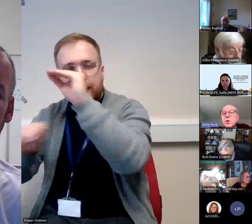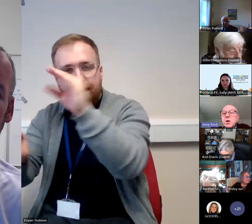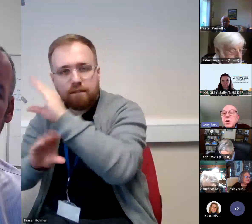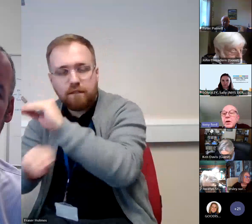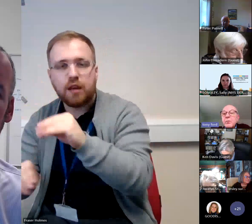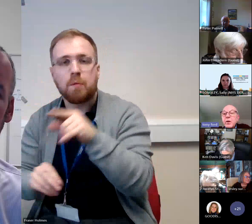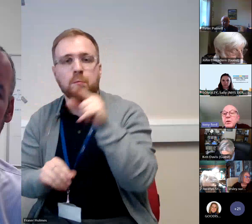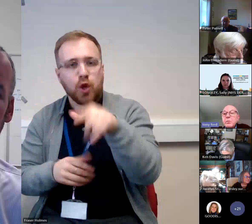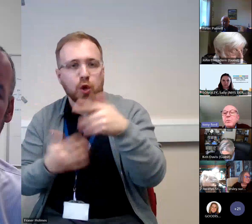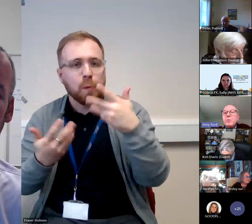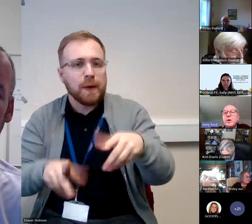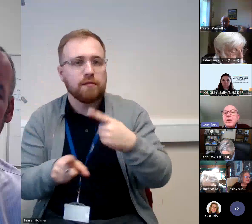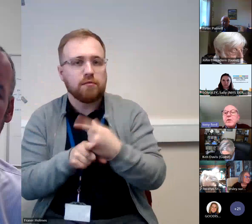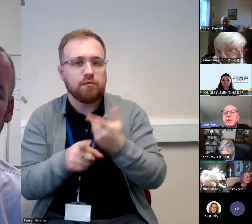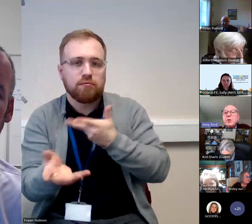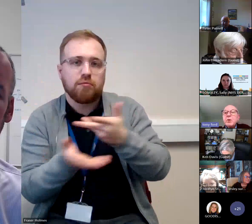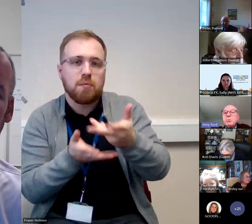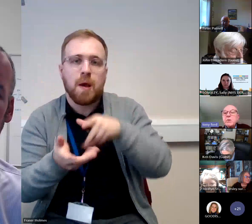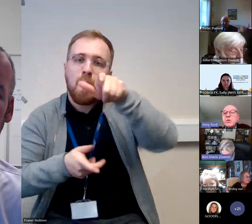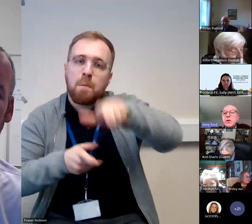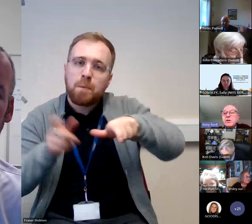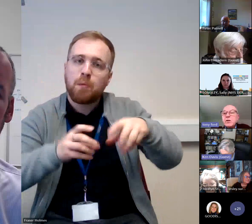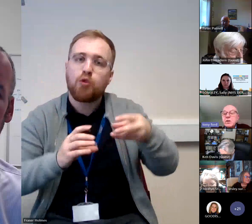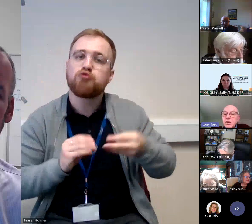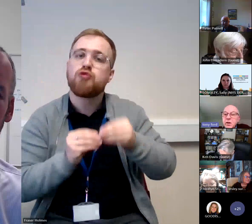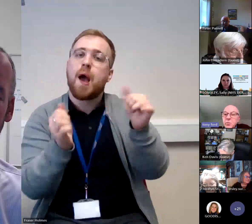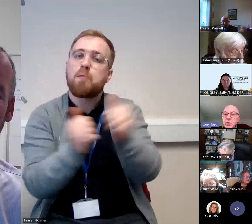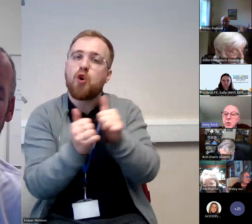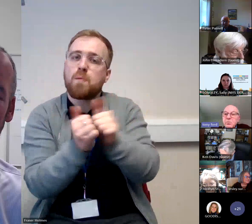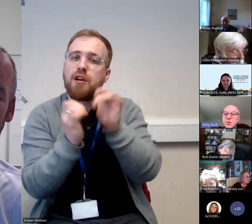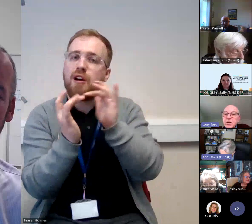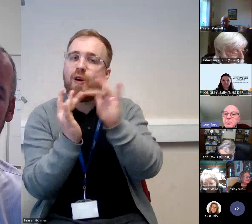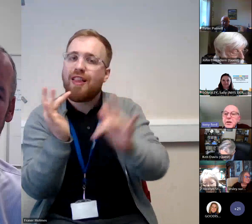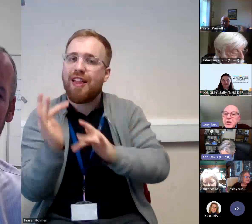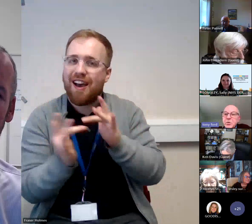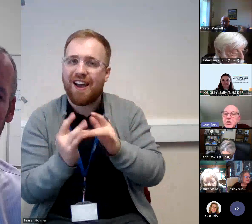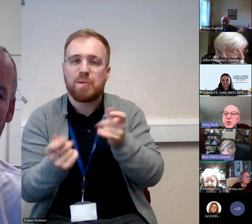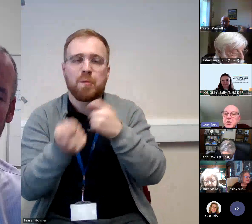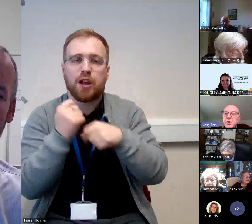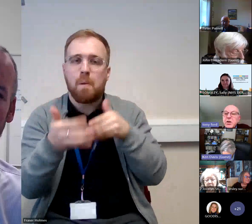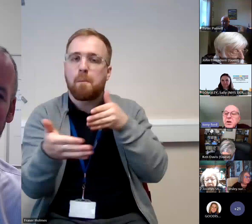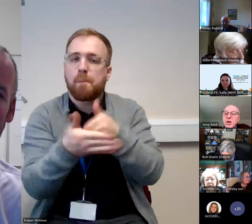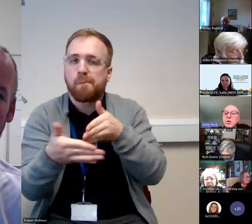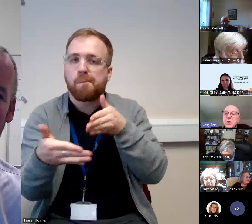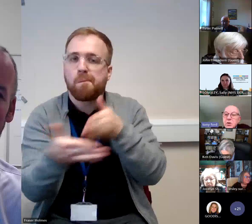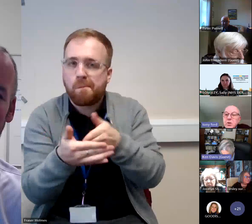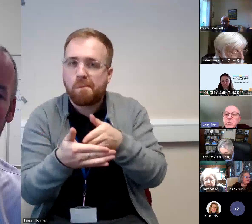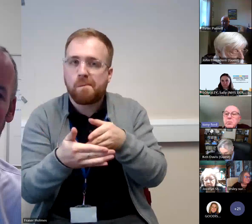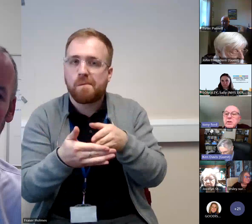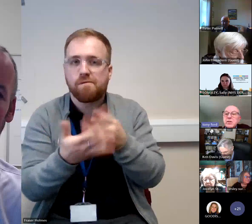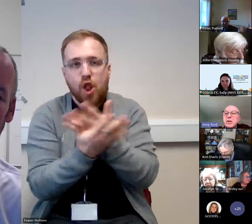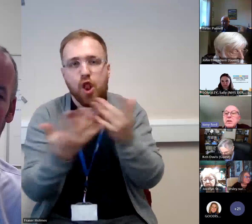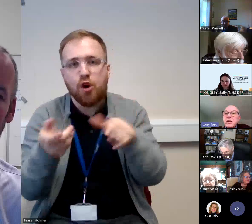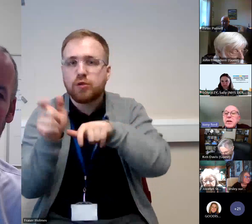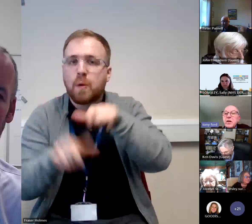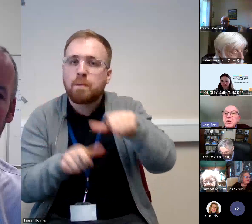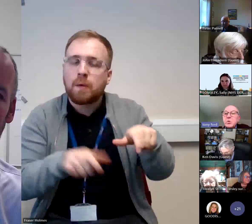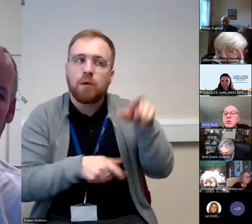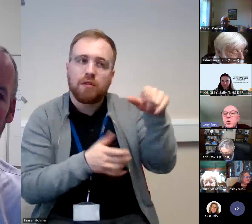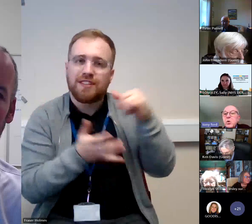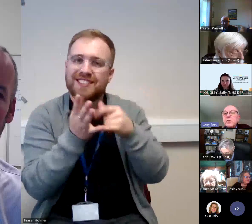did talk about people making their appointments and things online, which becomes a major issue for a lot of the people in San